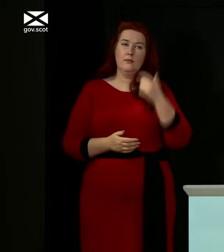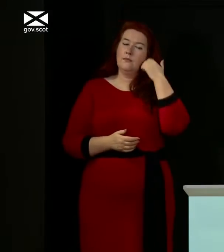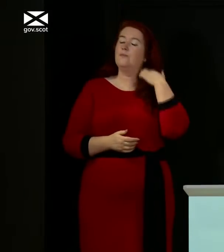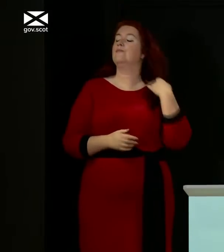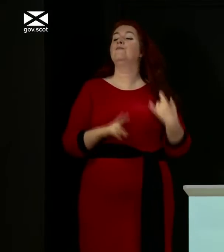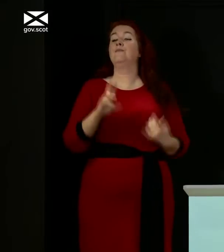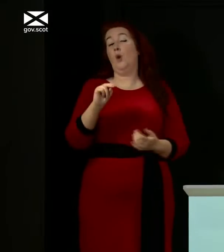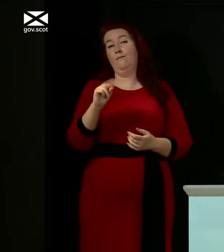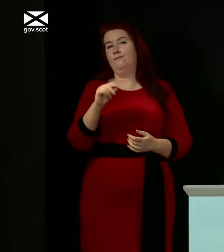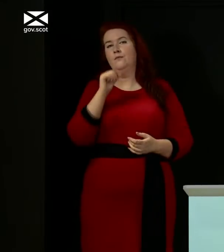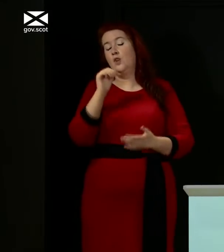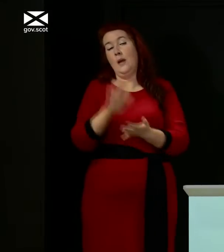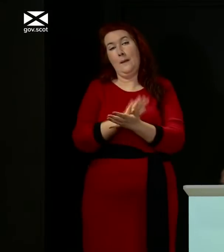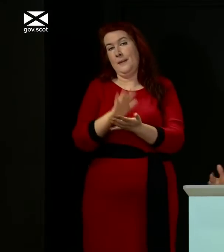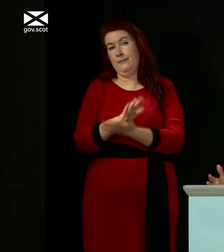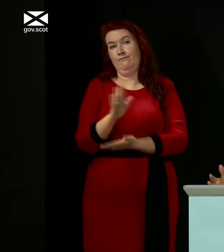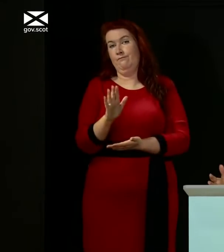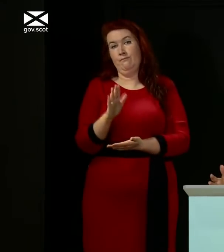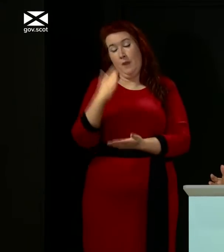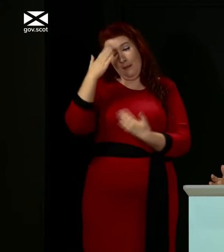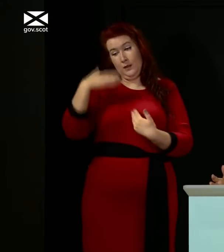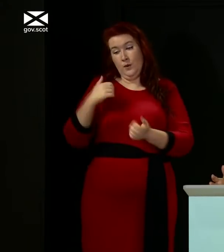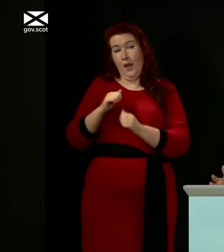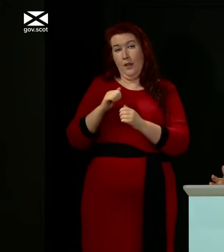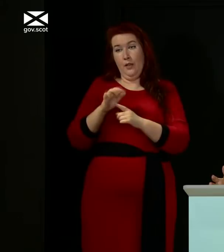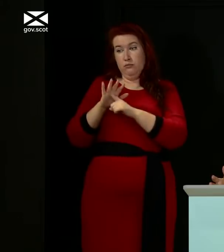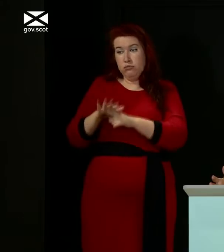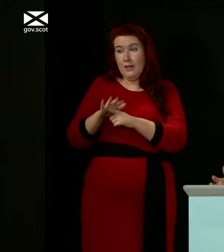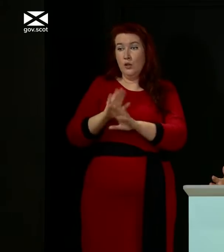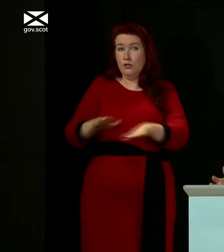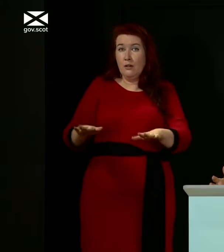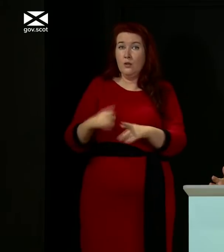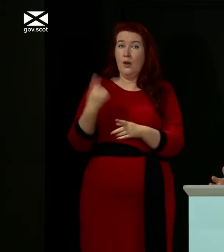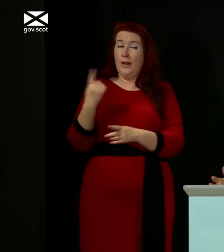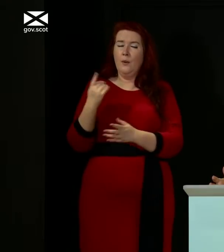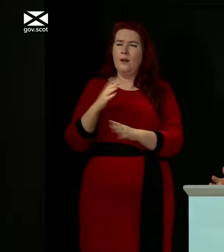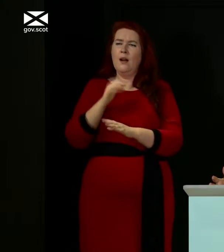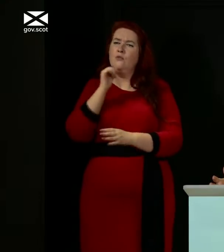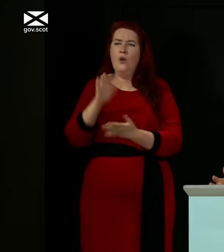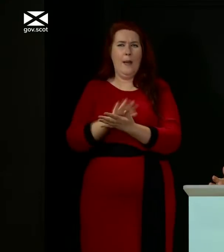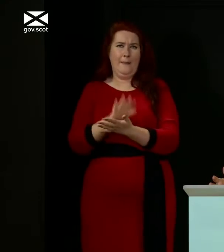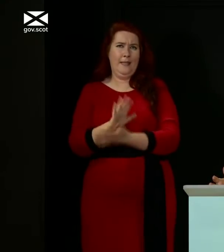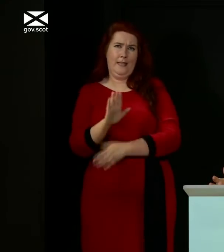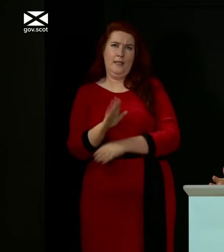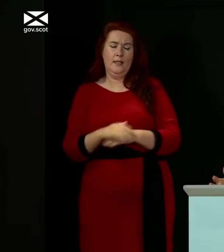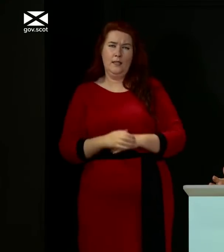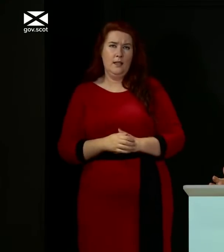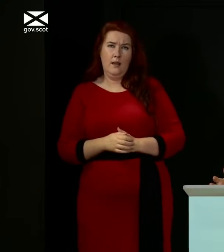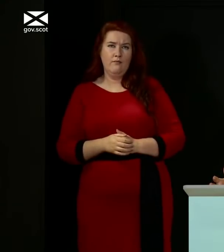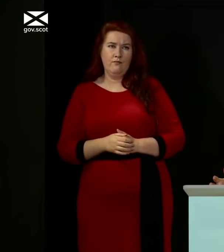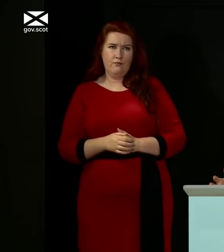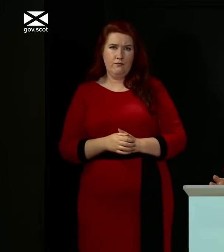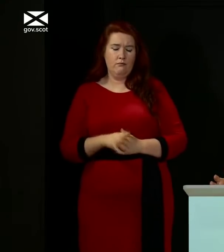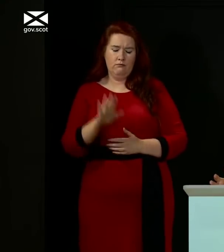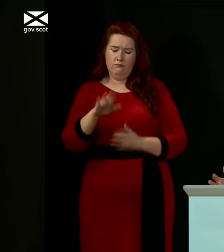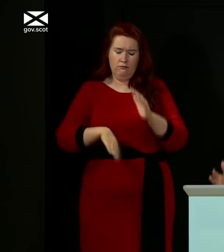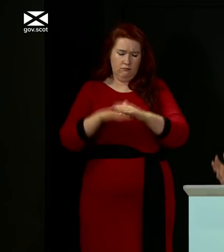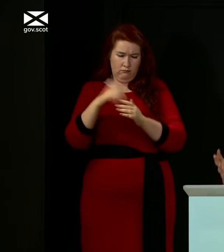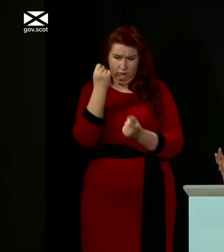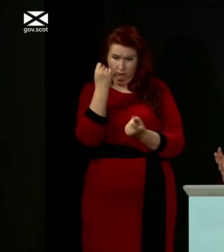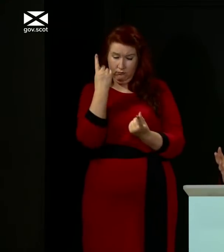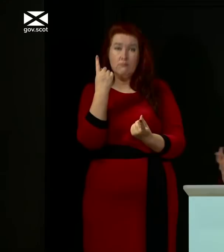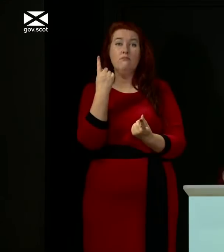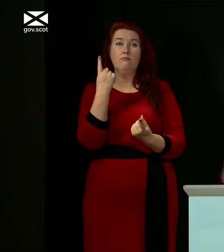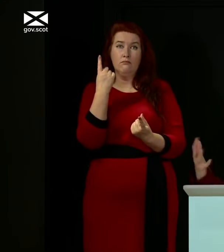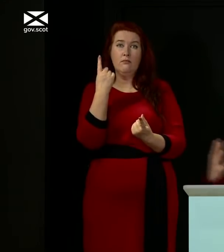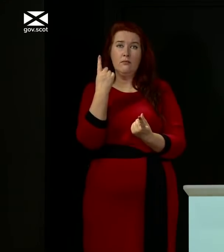I'm not happy with the mental health pressures on children or in anybody else, and I acutely understand